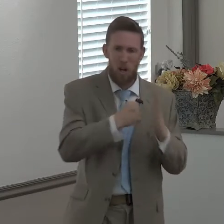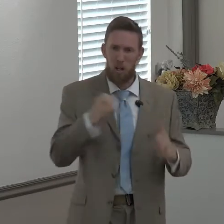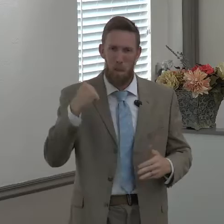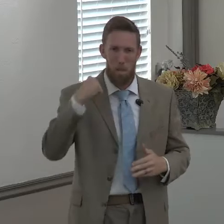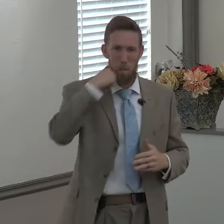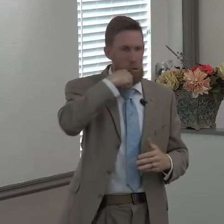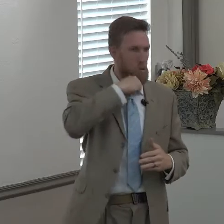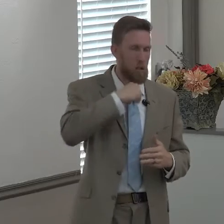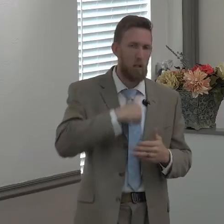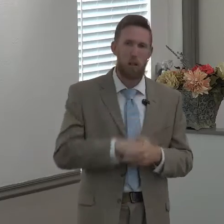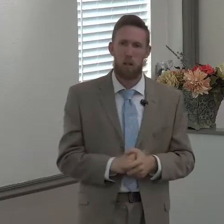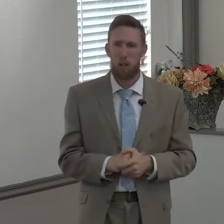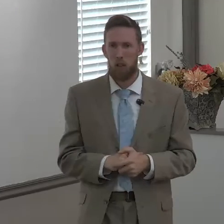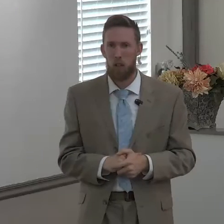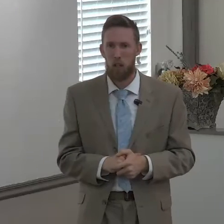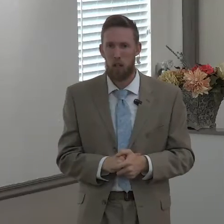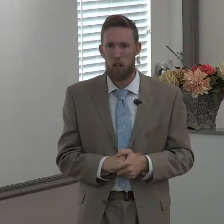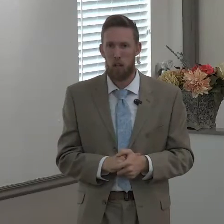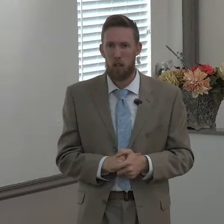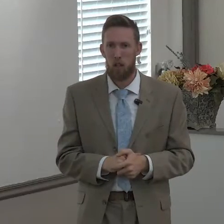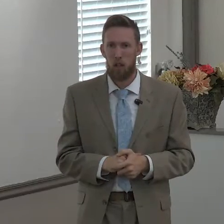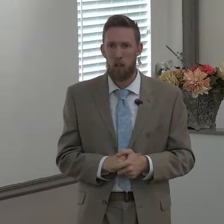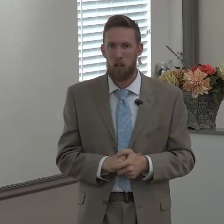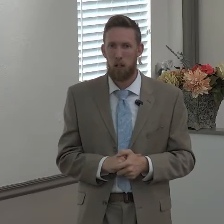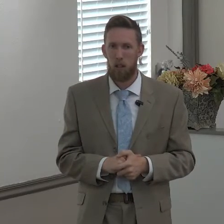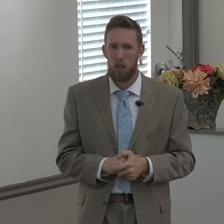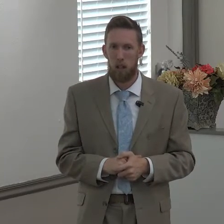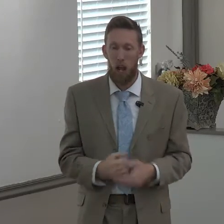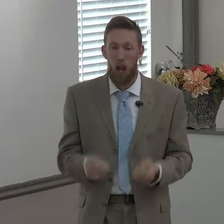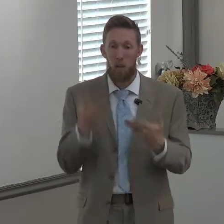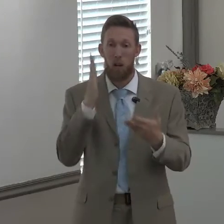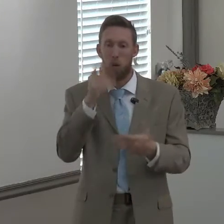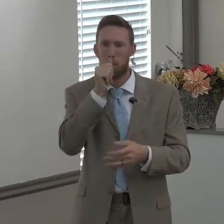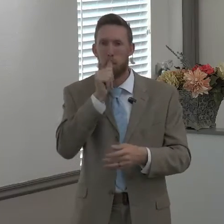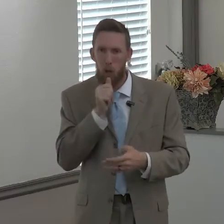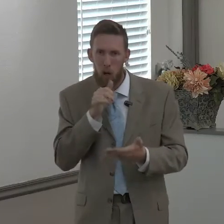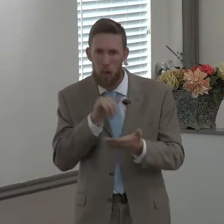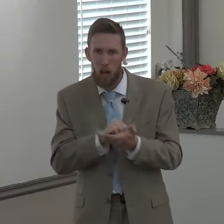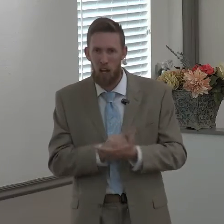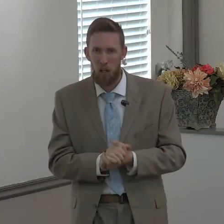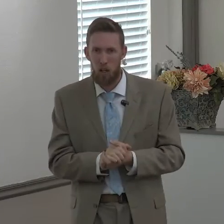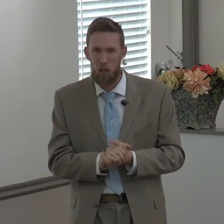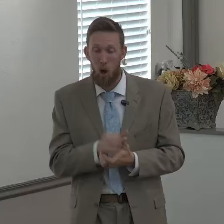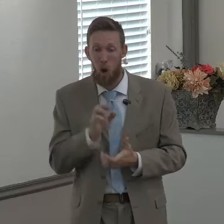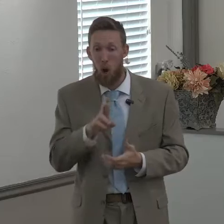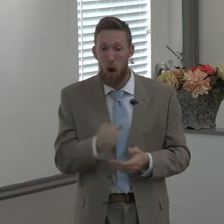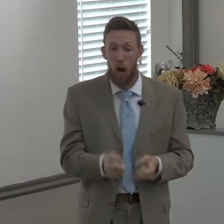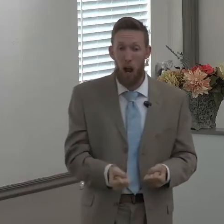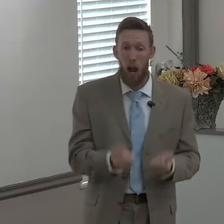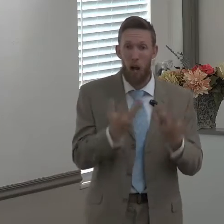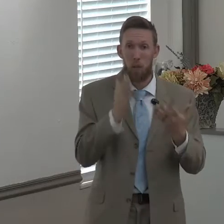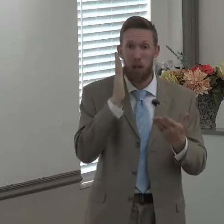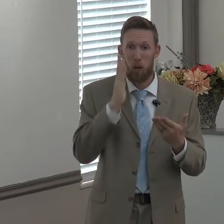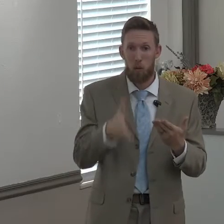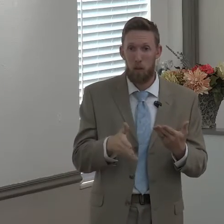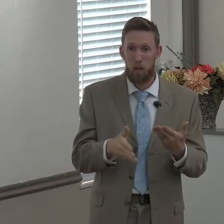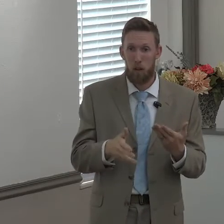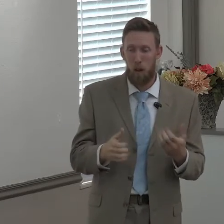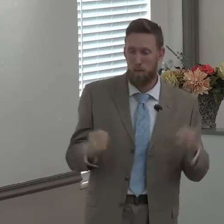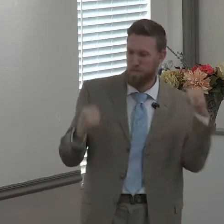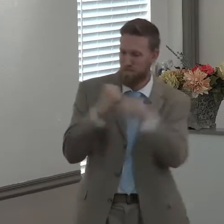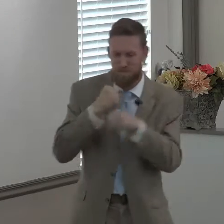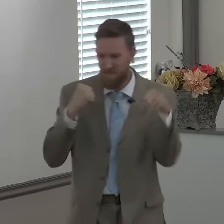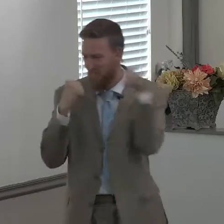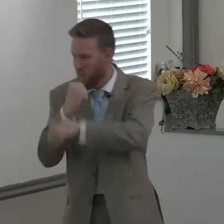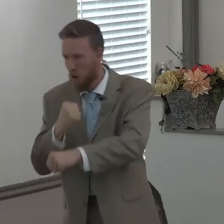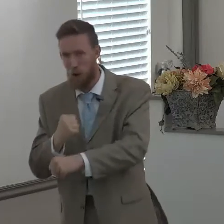love. You know, how many people would have taken a bust in the mouth and would have got up and said, okay, buddy, you want